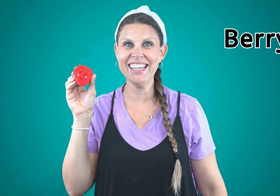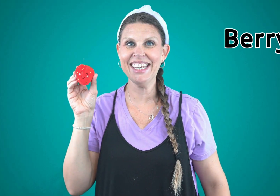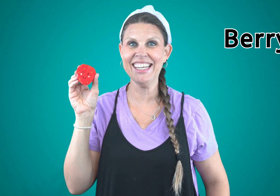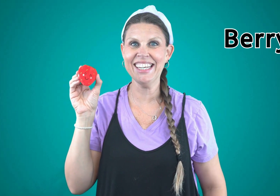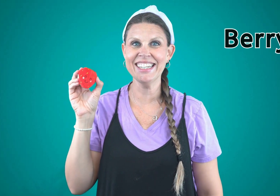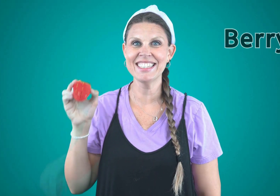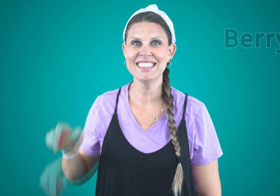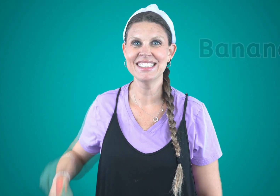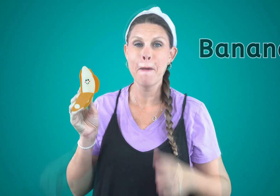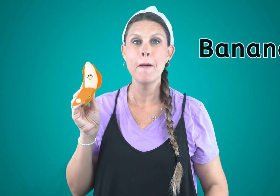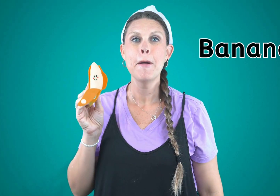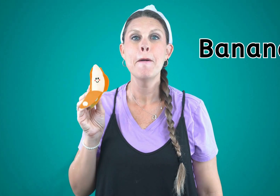Yummy.